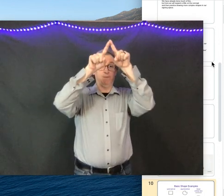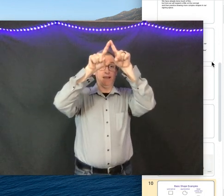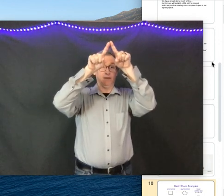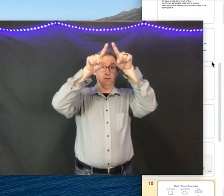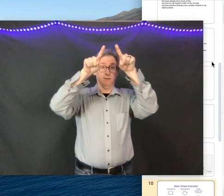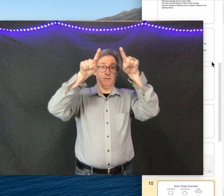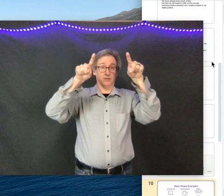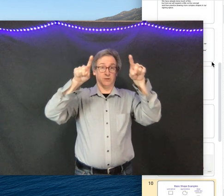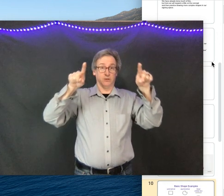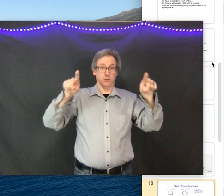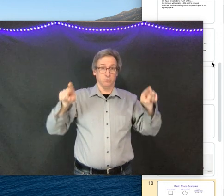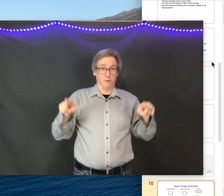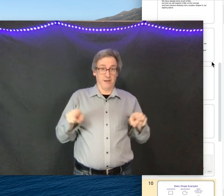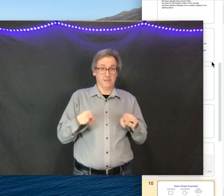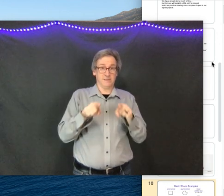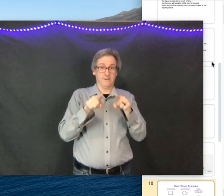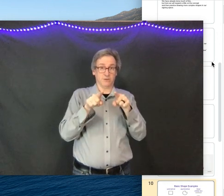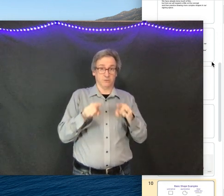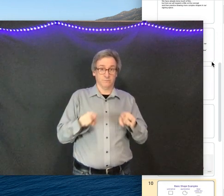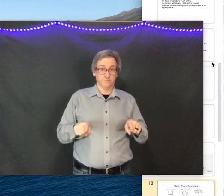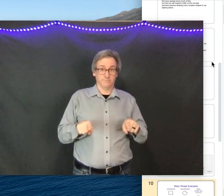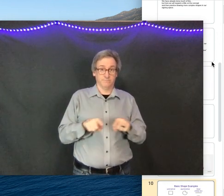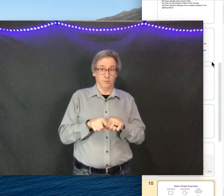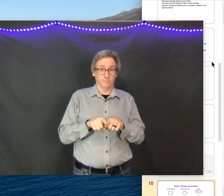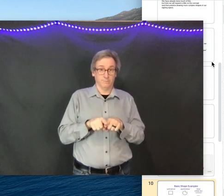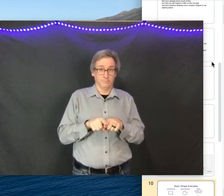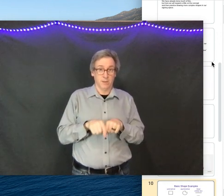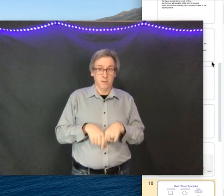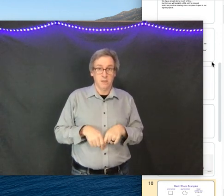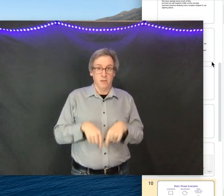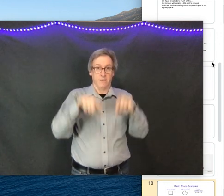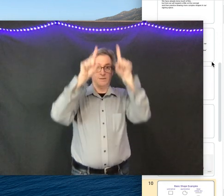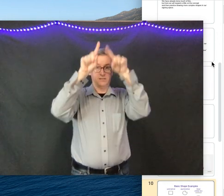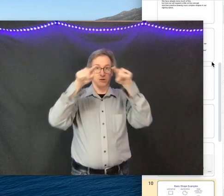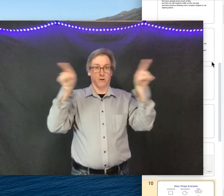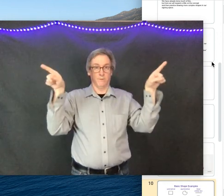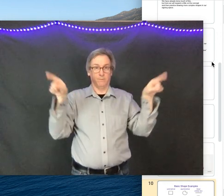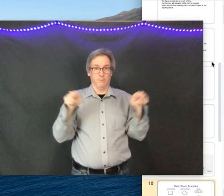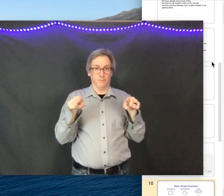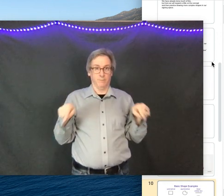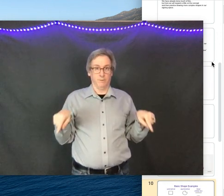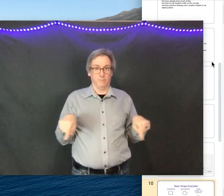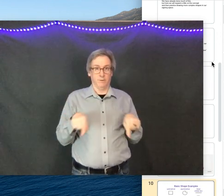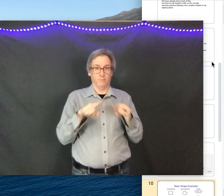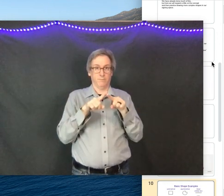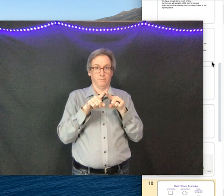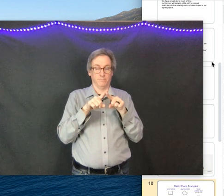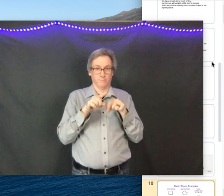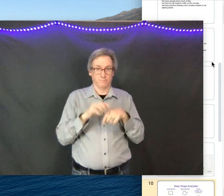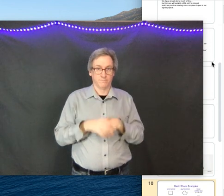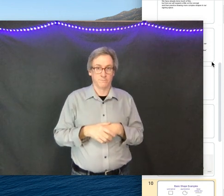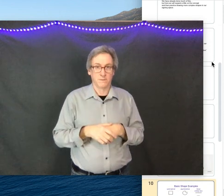The spade picture, right? It's symmetrical. Boom. And then the star. Boom, boom, boom,